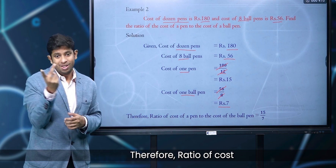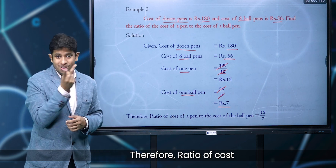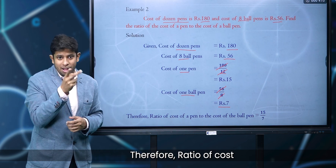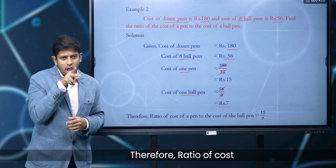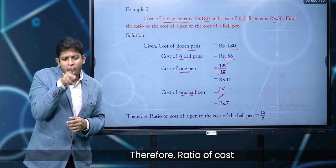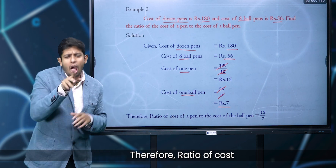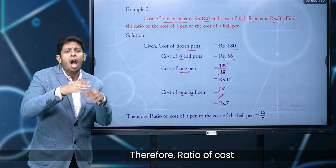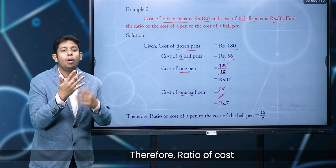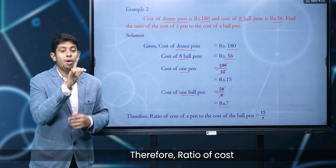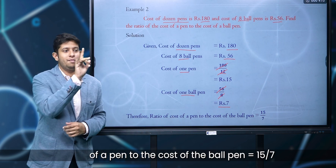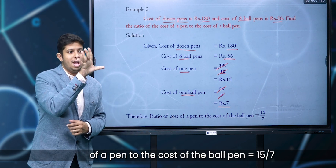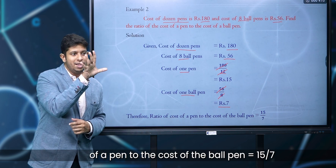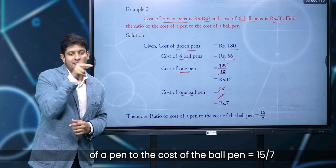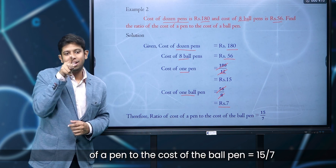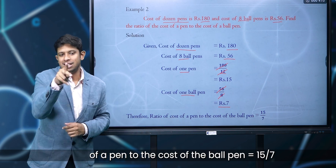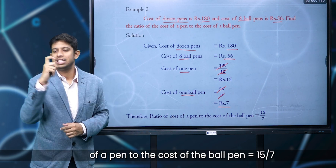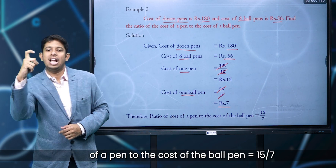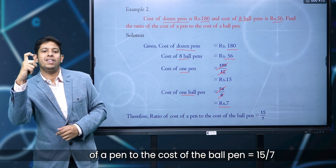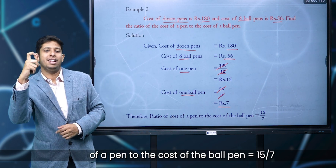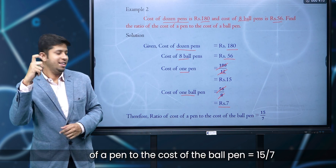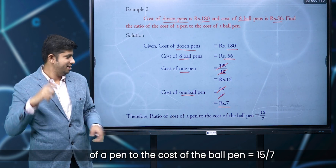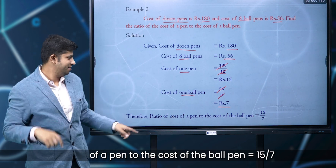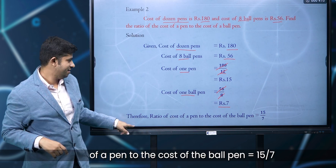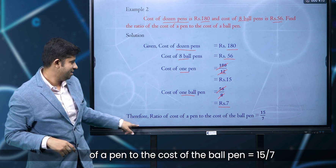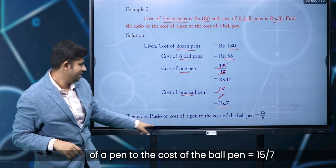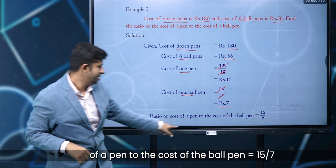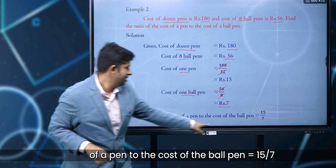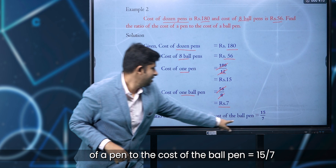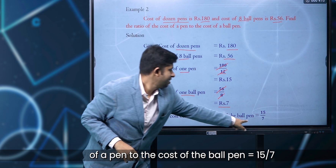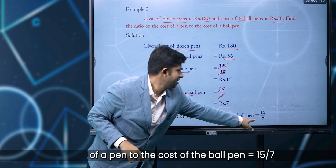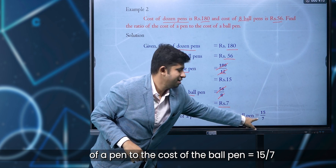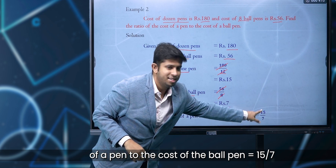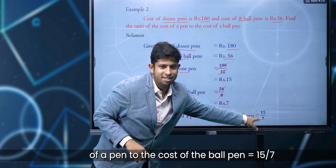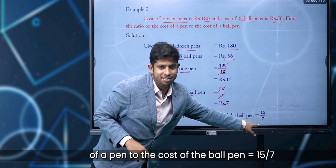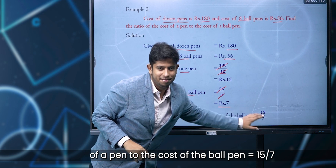Therefore, ratio of cost of a pen to the cost of the ball pen is equal to 15 by 7.